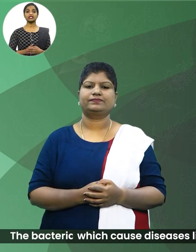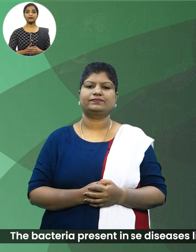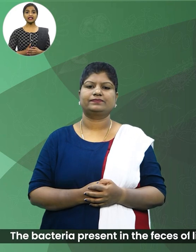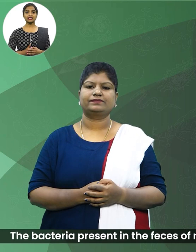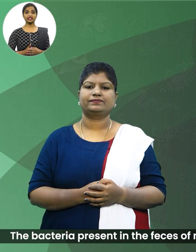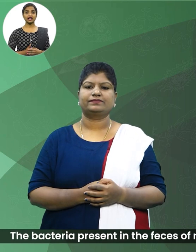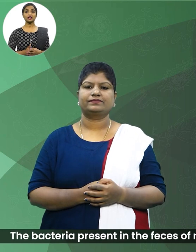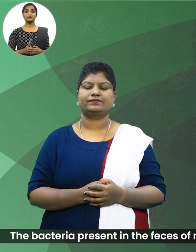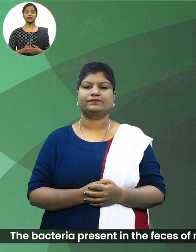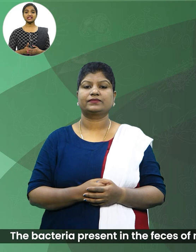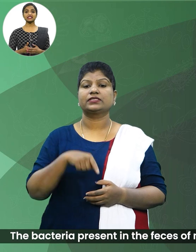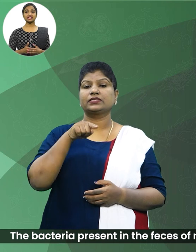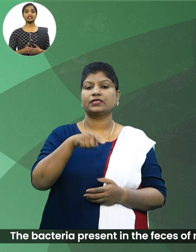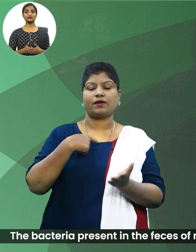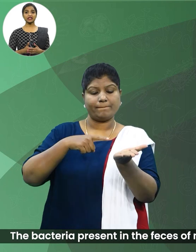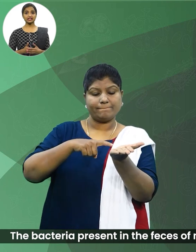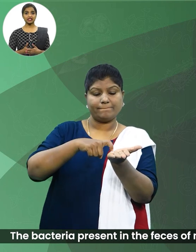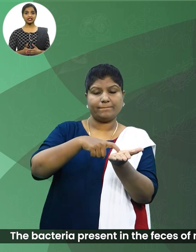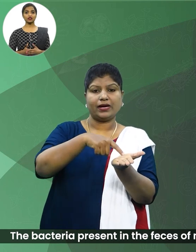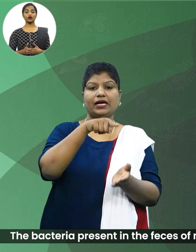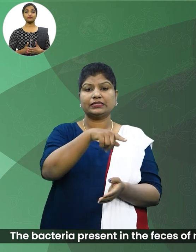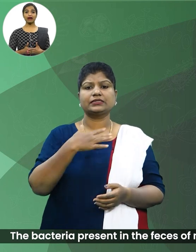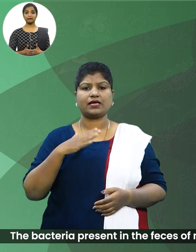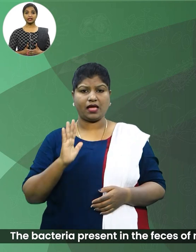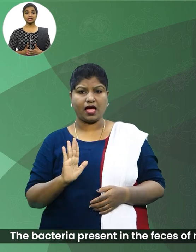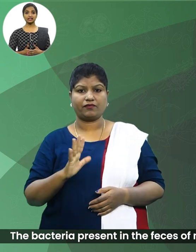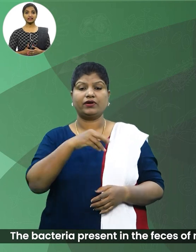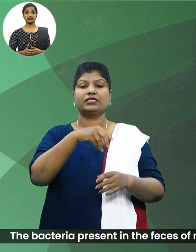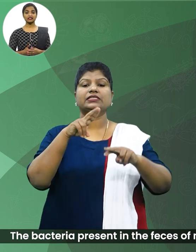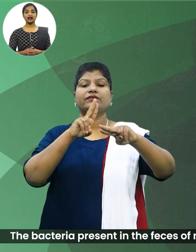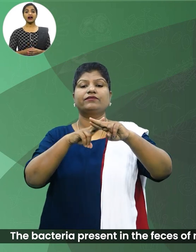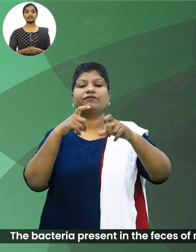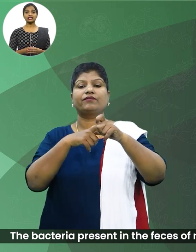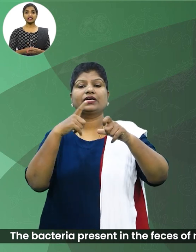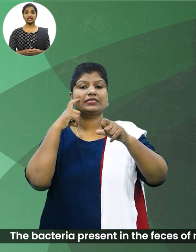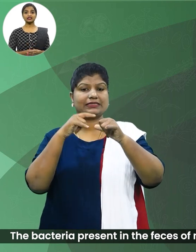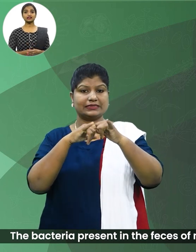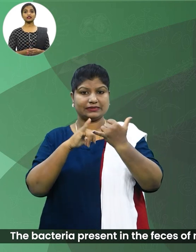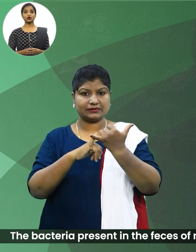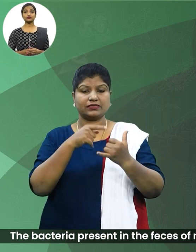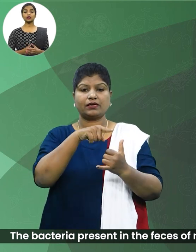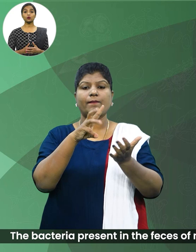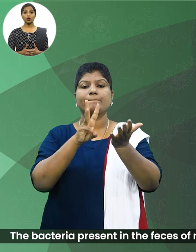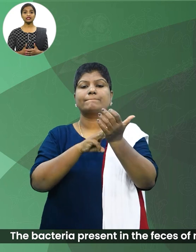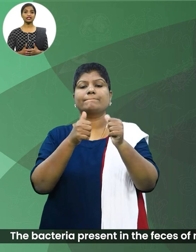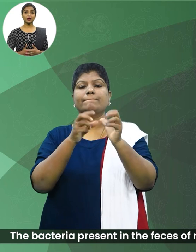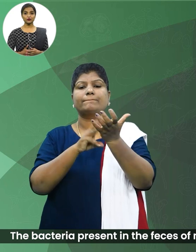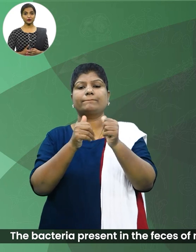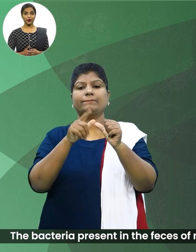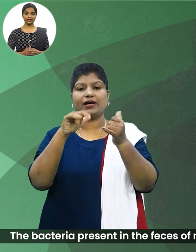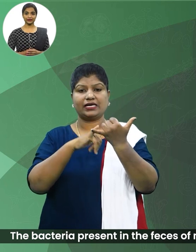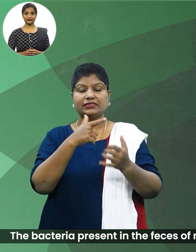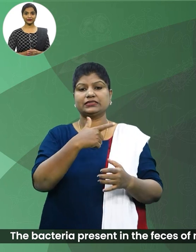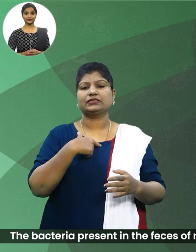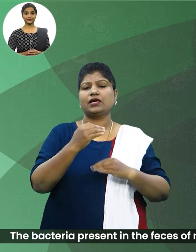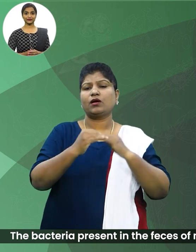The bacteria present in the faeces of mammals are indicators of the quality of